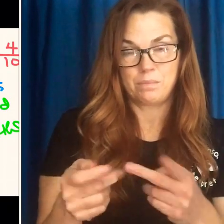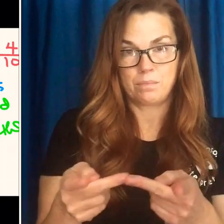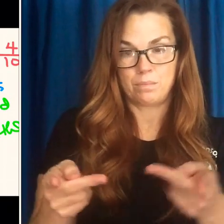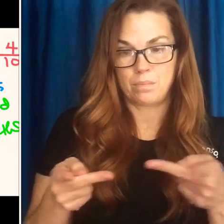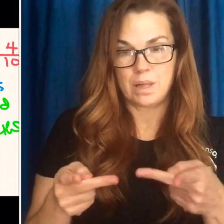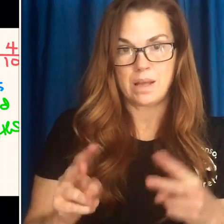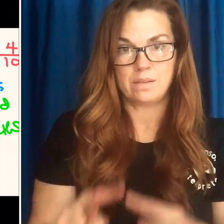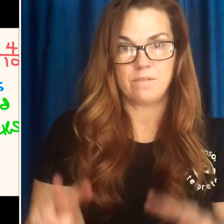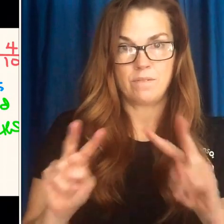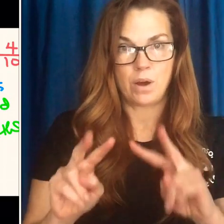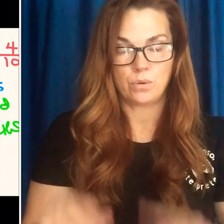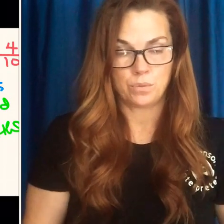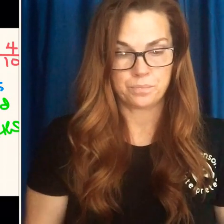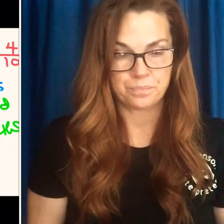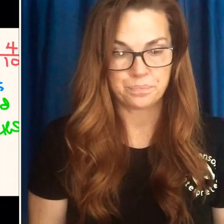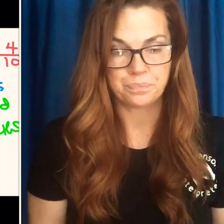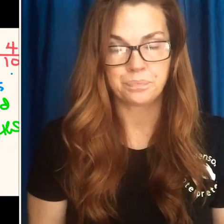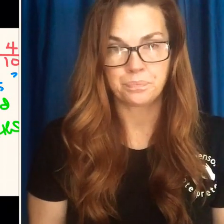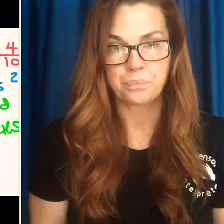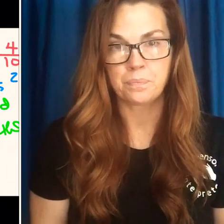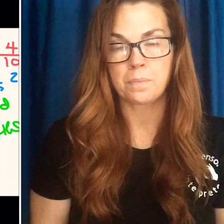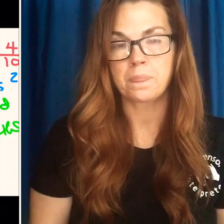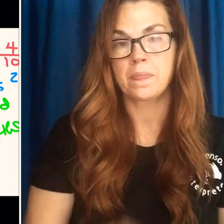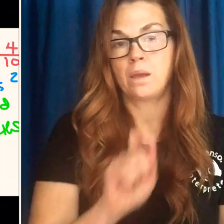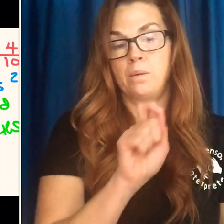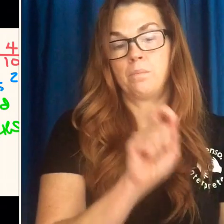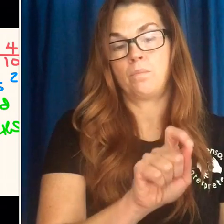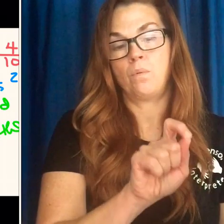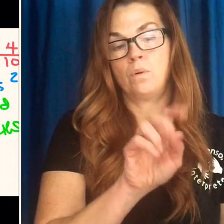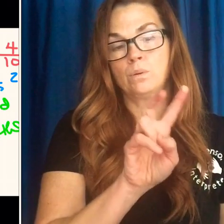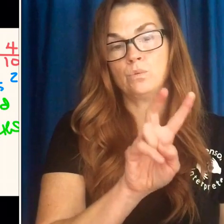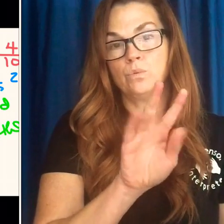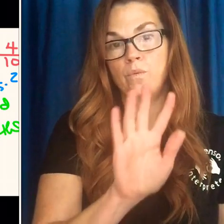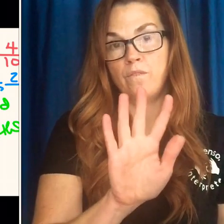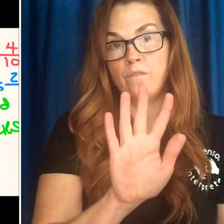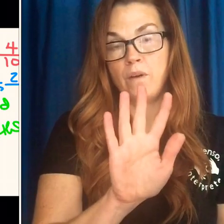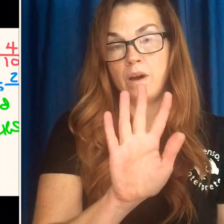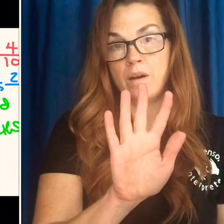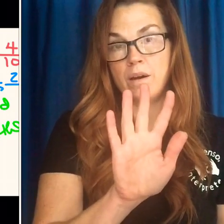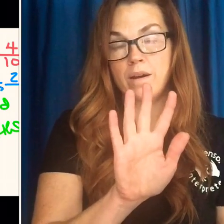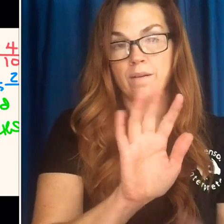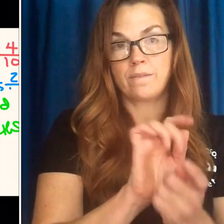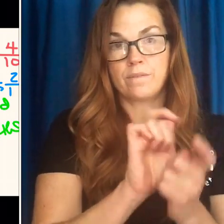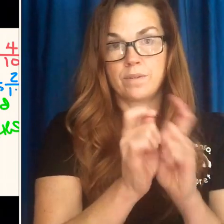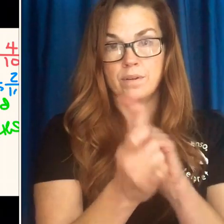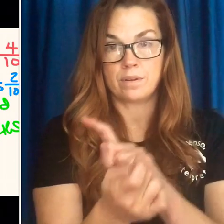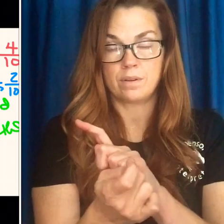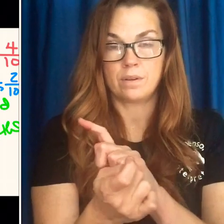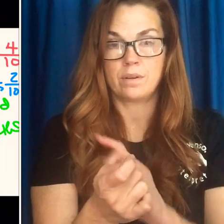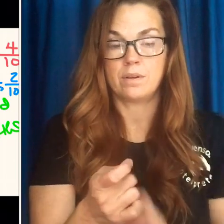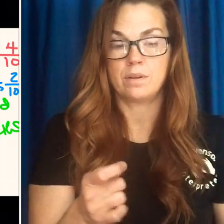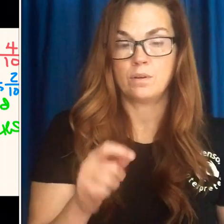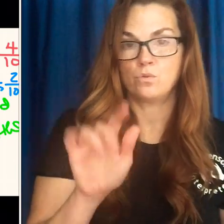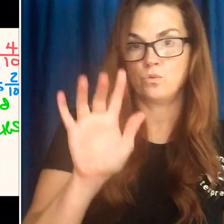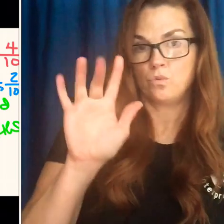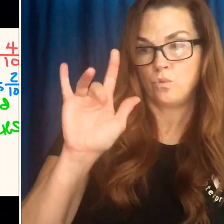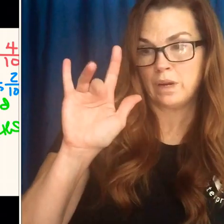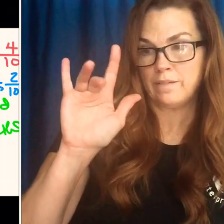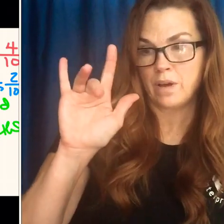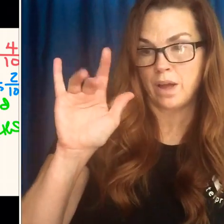25 hundredths would be written as 25 over its place value of